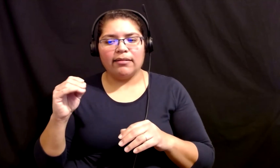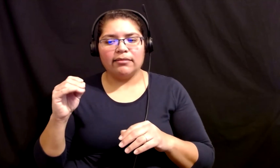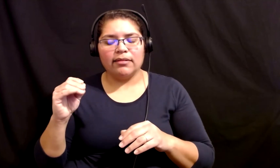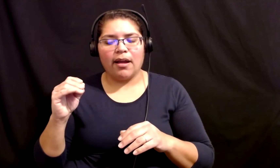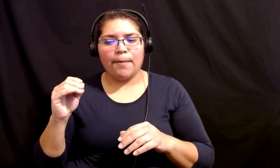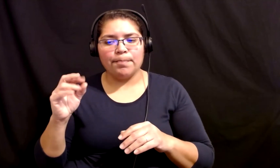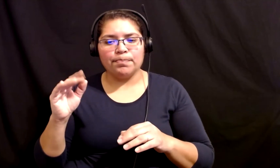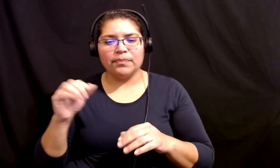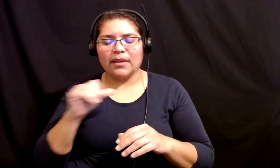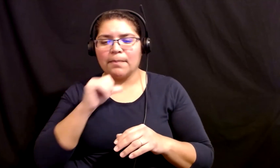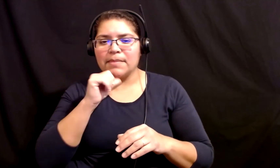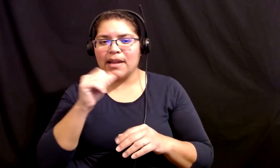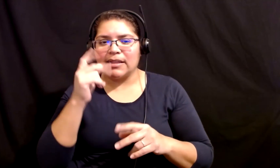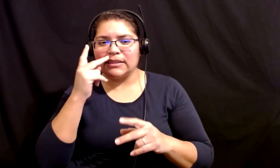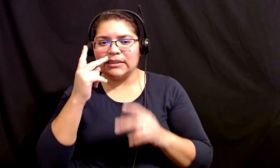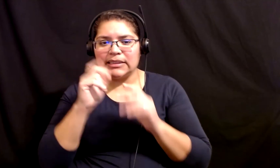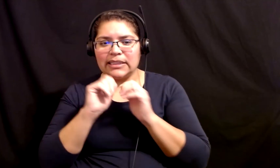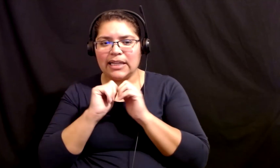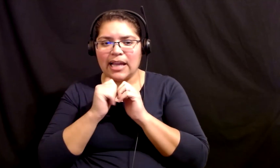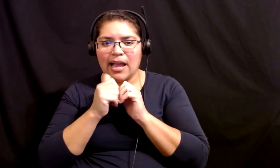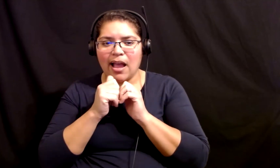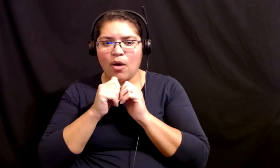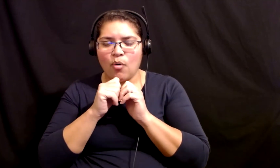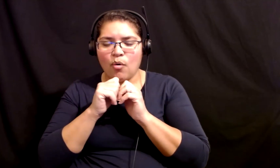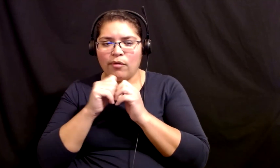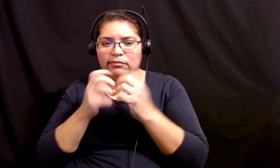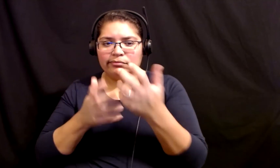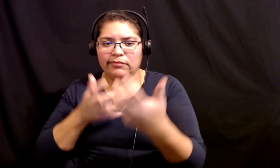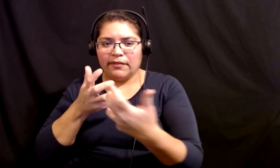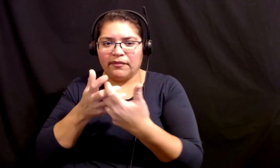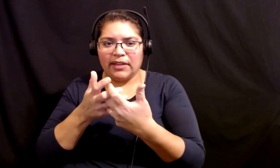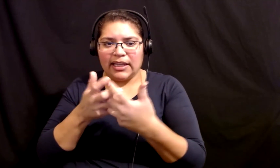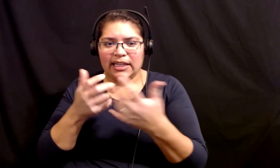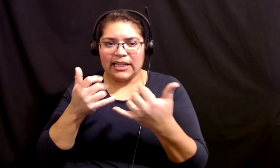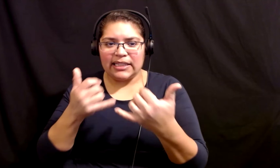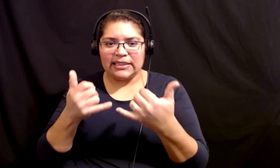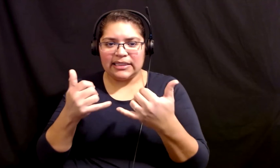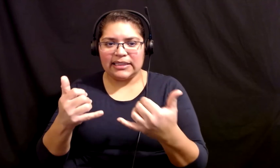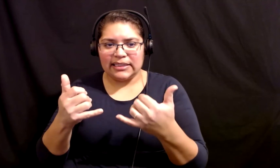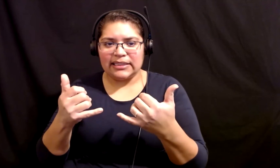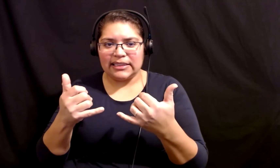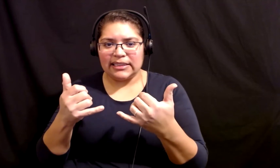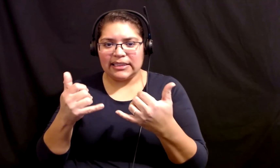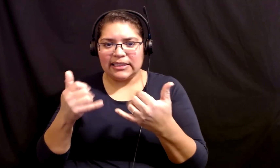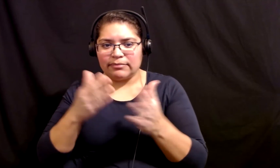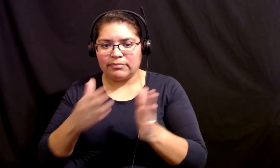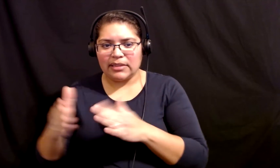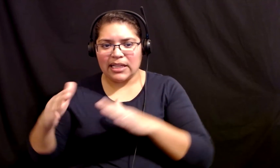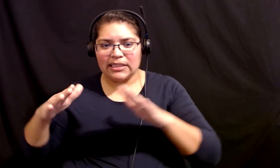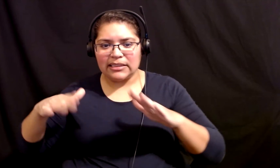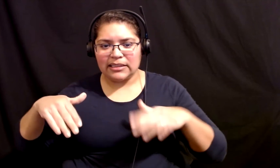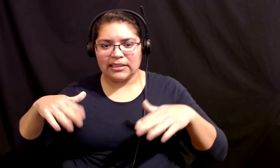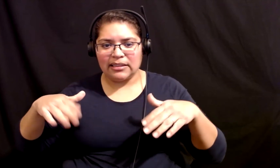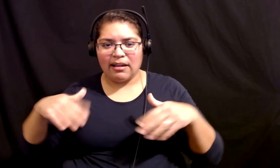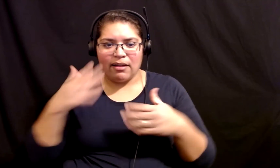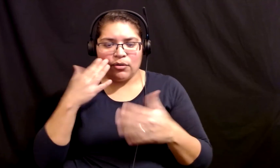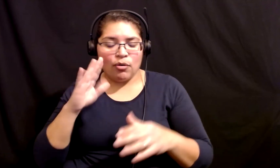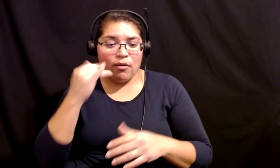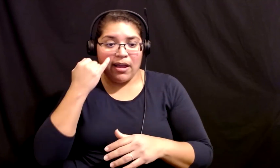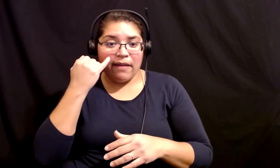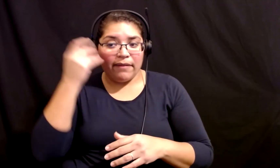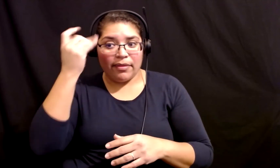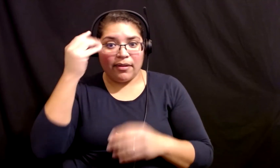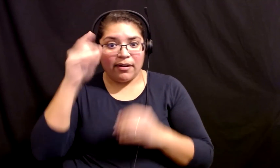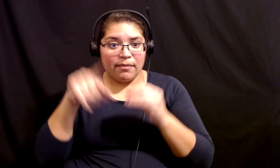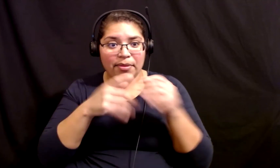I'm not seeing how that would fit into any of the existing buckets yet. And I was curious if the thought of those buckets